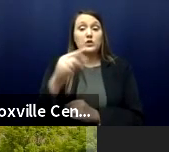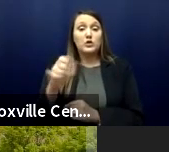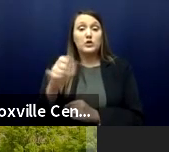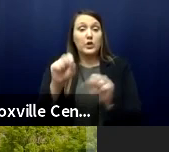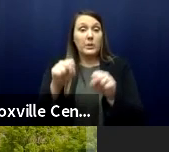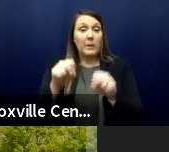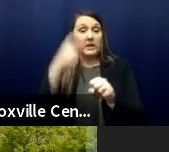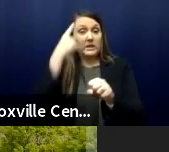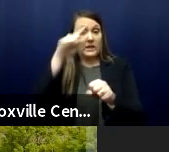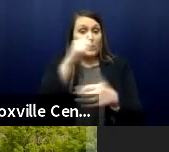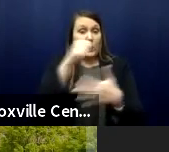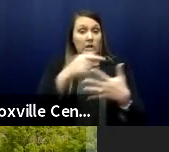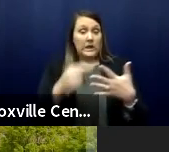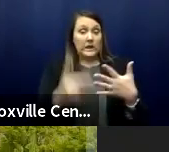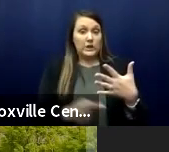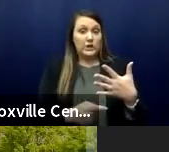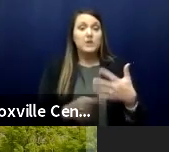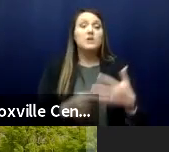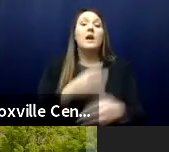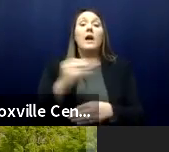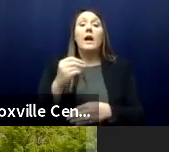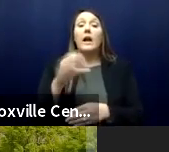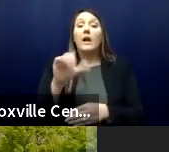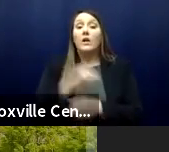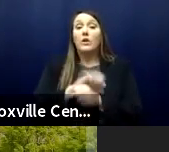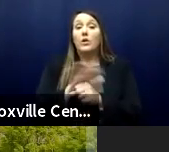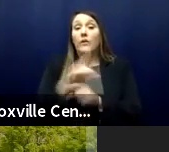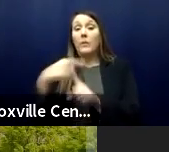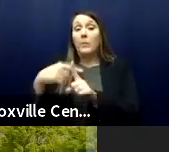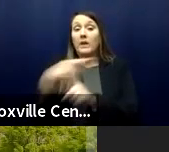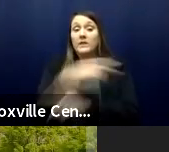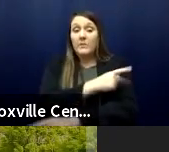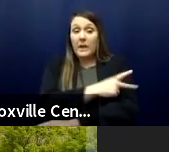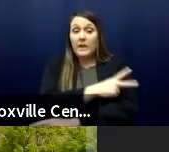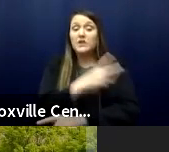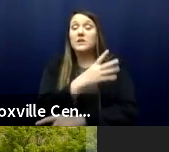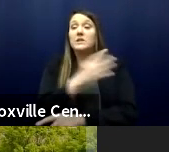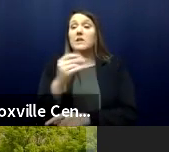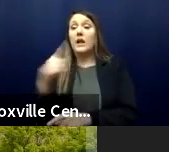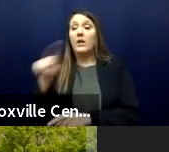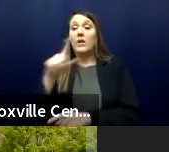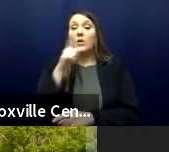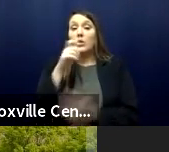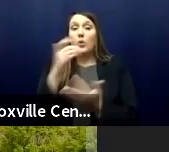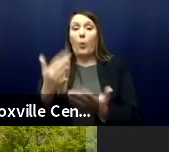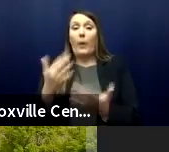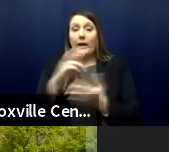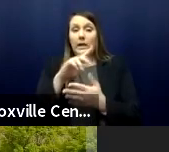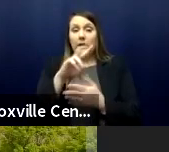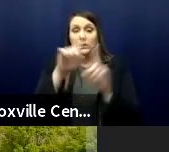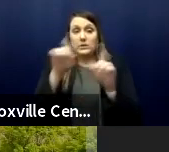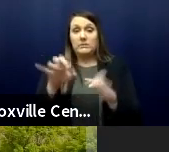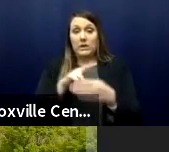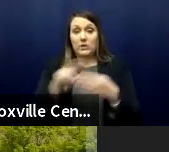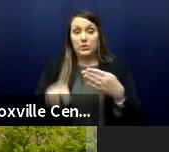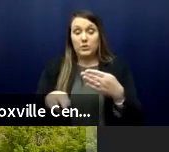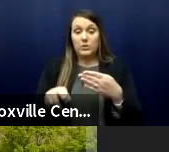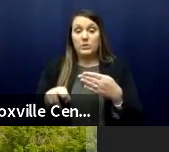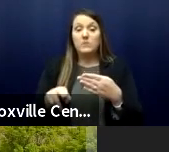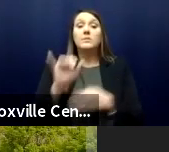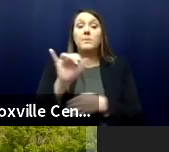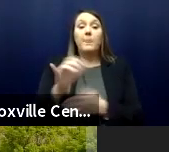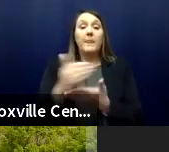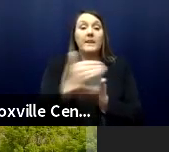as well as the COVID positive patients and the patients with a pending test result in the hospital. These data are gathered from the